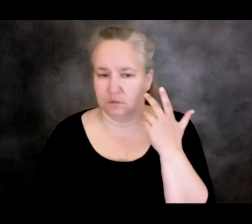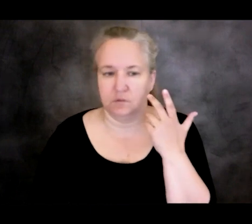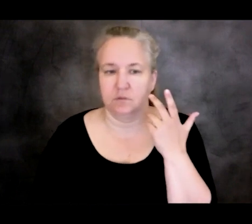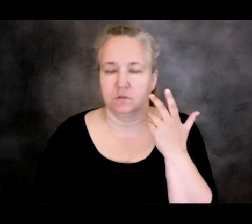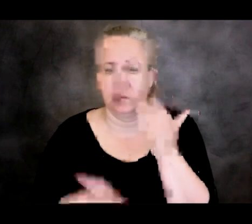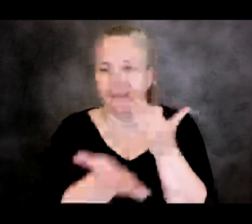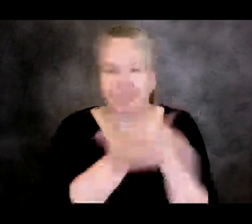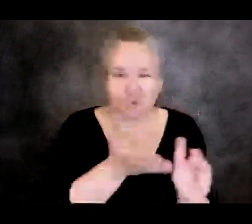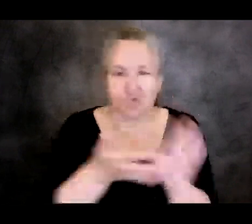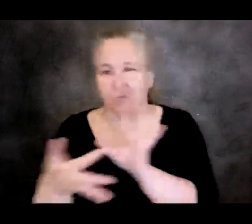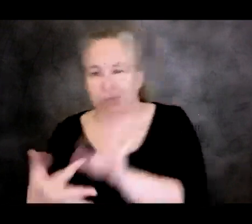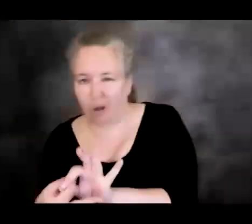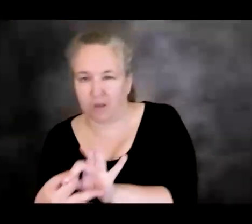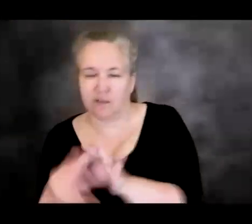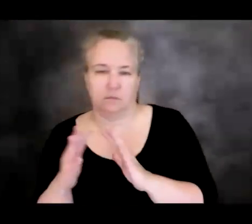exclusion and belonging.